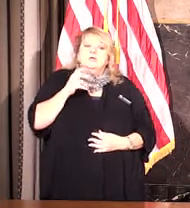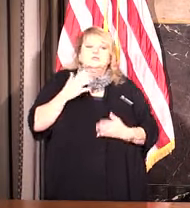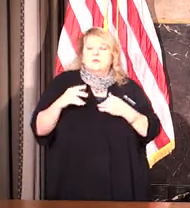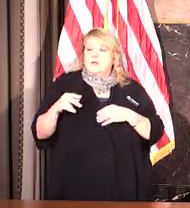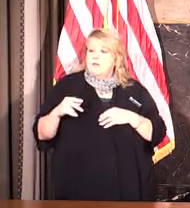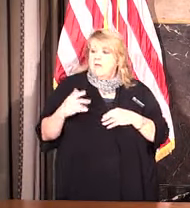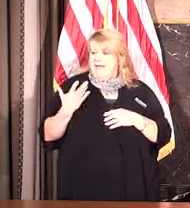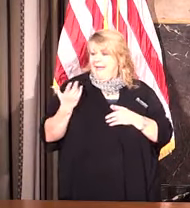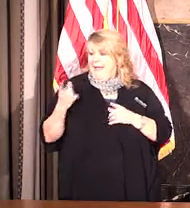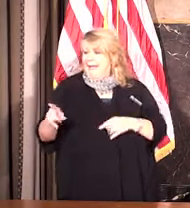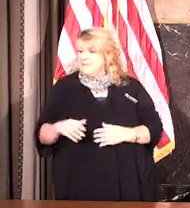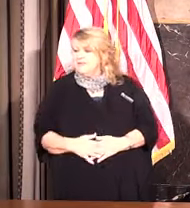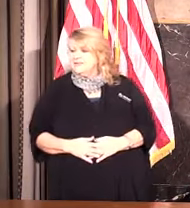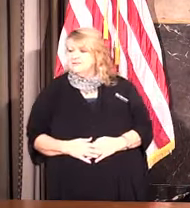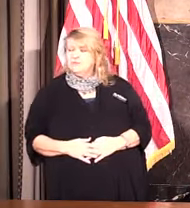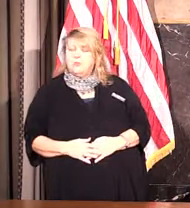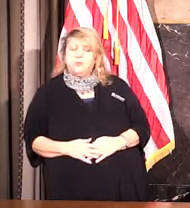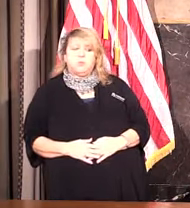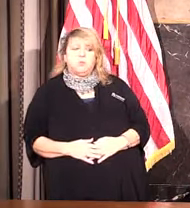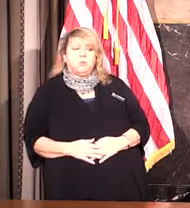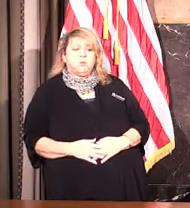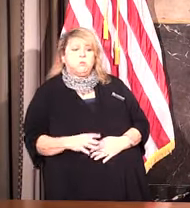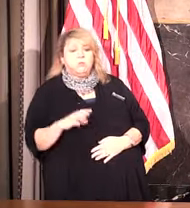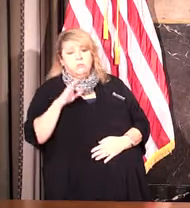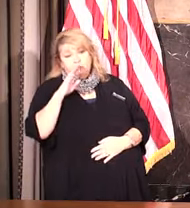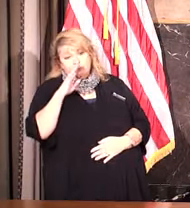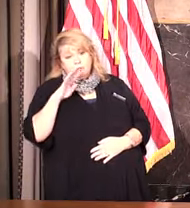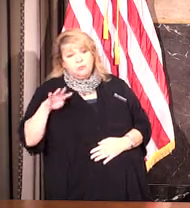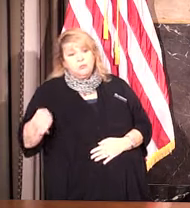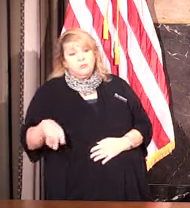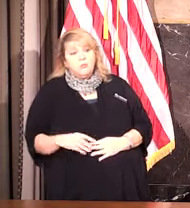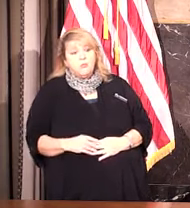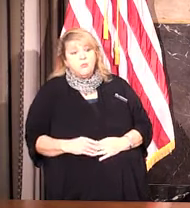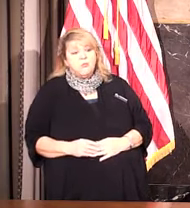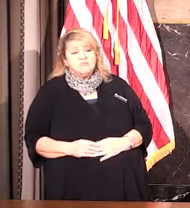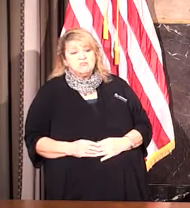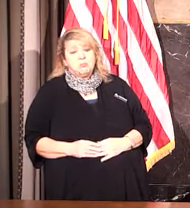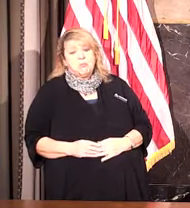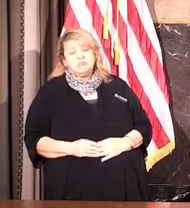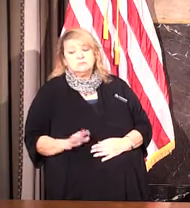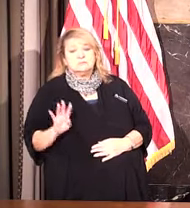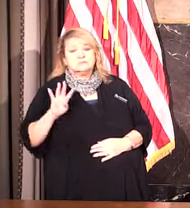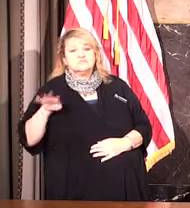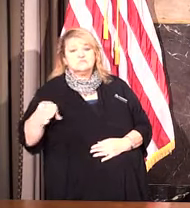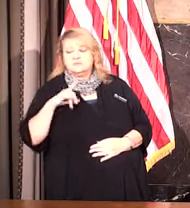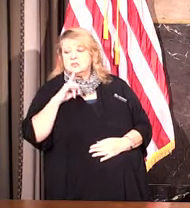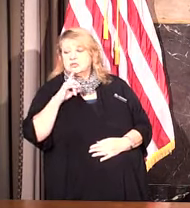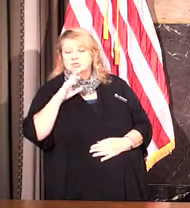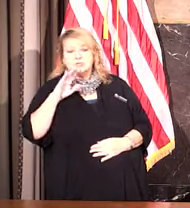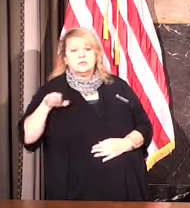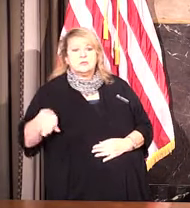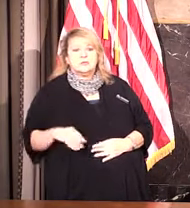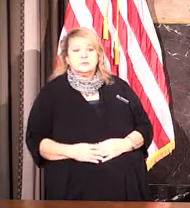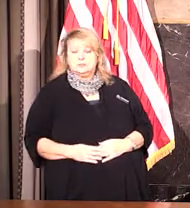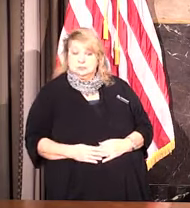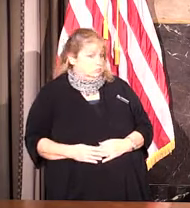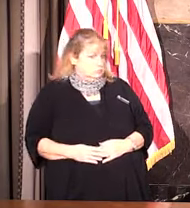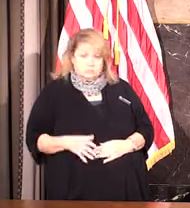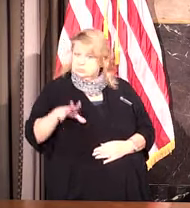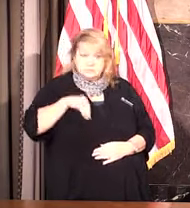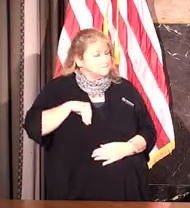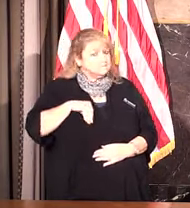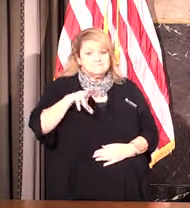eye to credible allegations of this type of violence and abuse. And if that